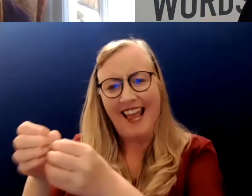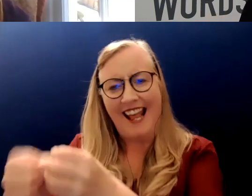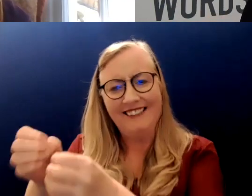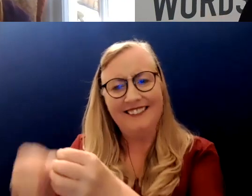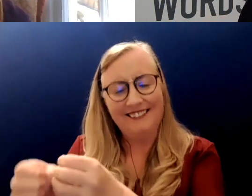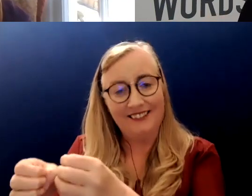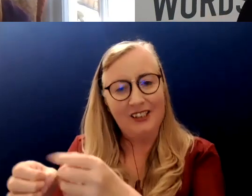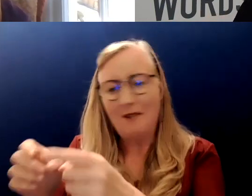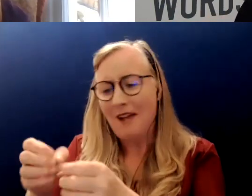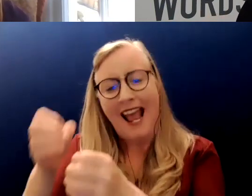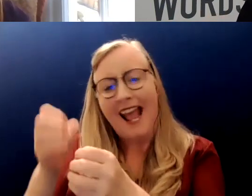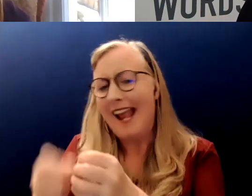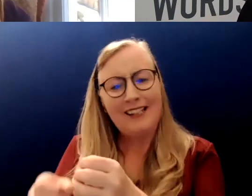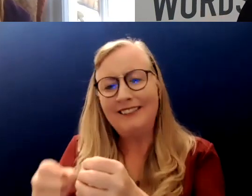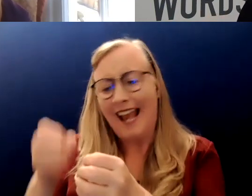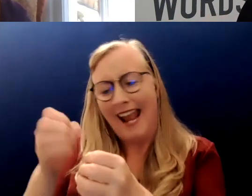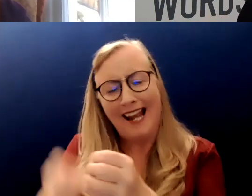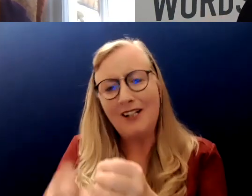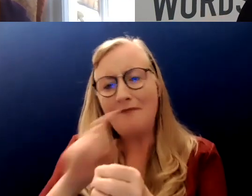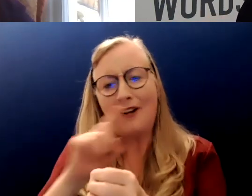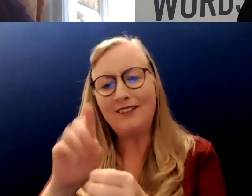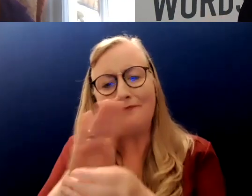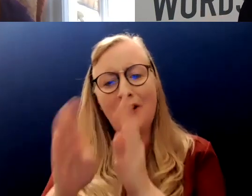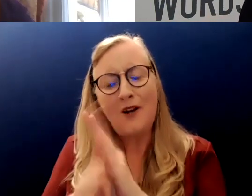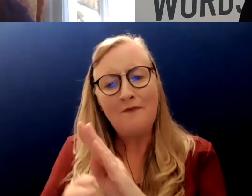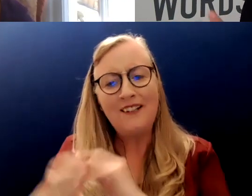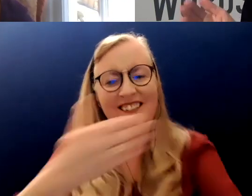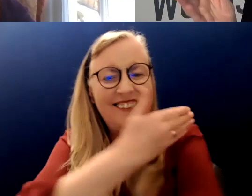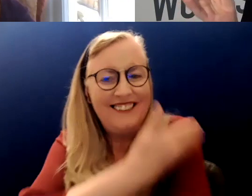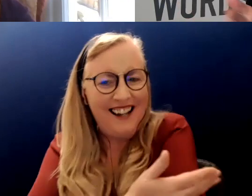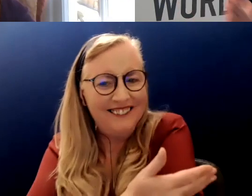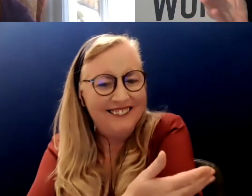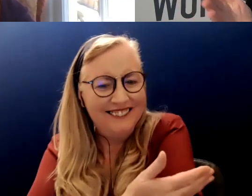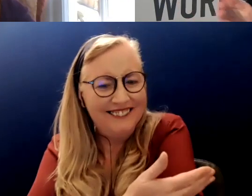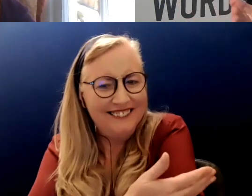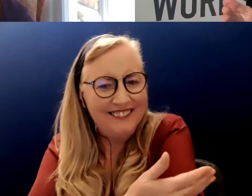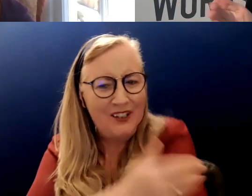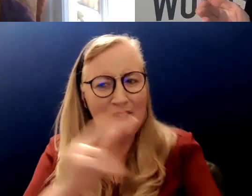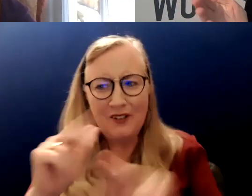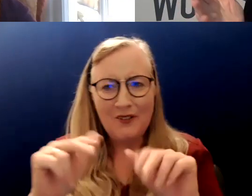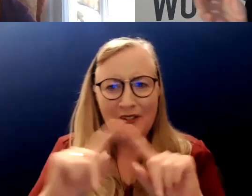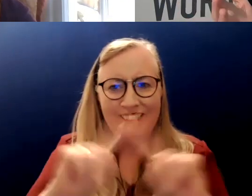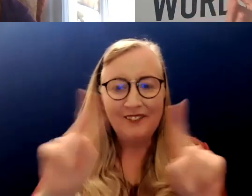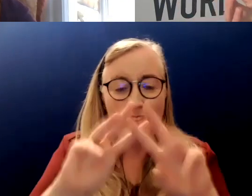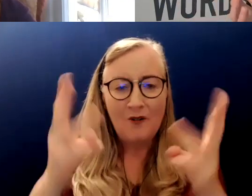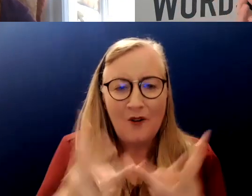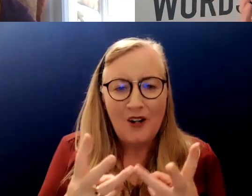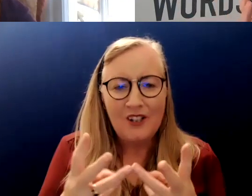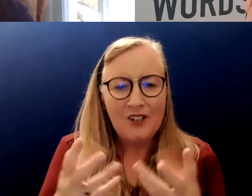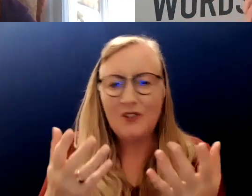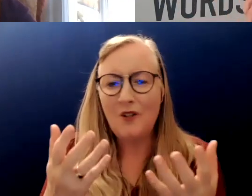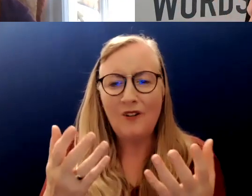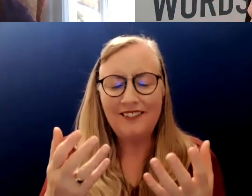a beginning. It's an entry point into another world. Mhm. And I just wonder what's tied